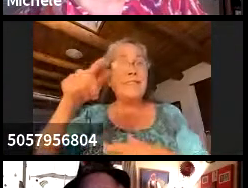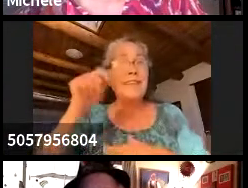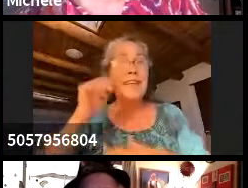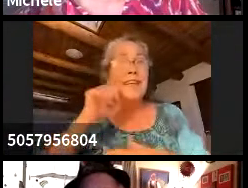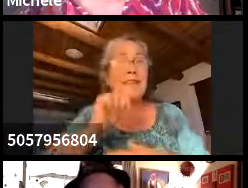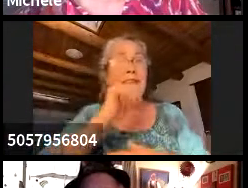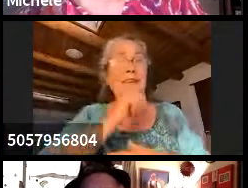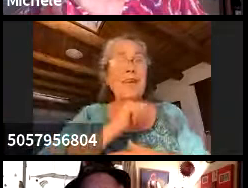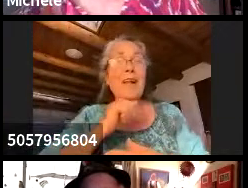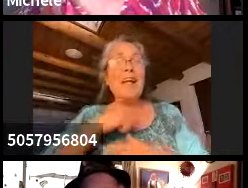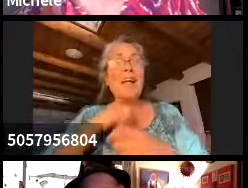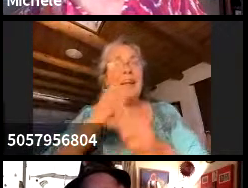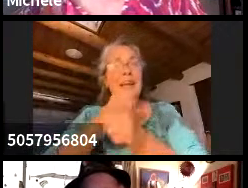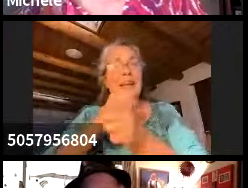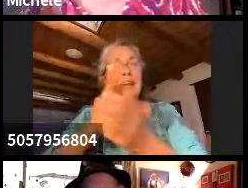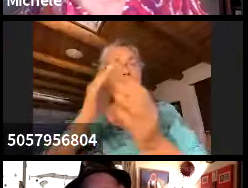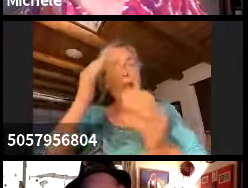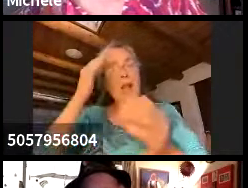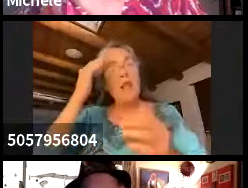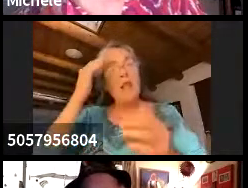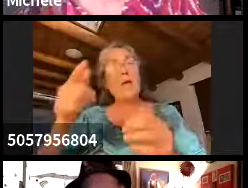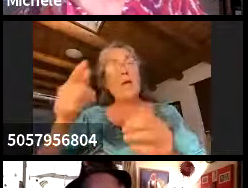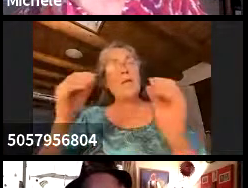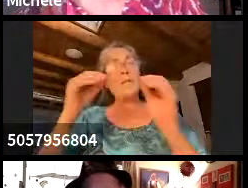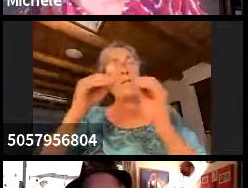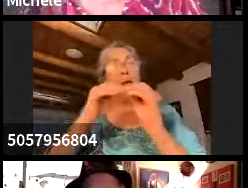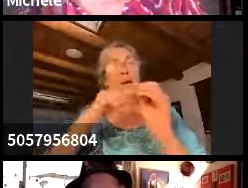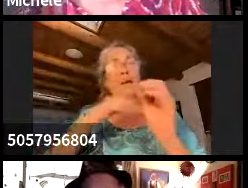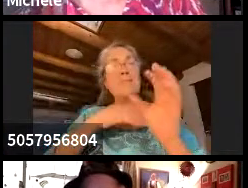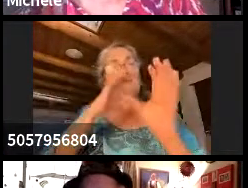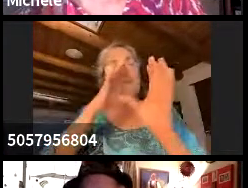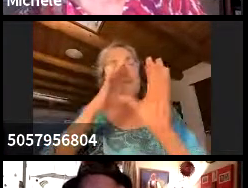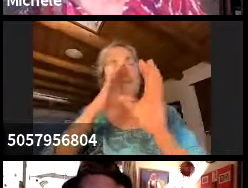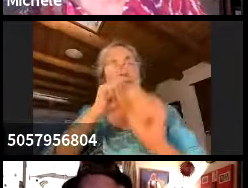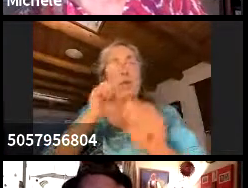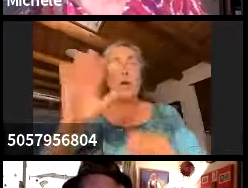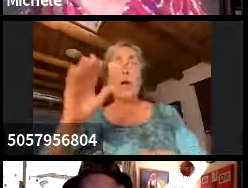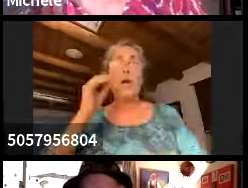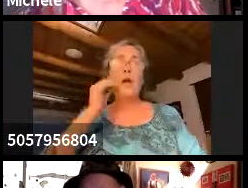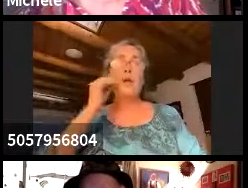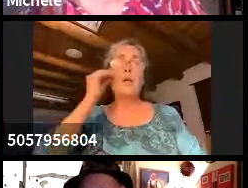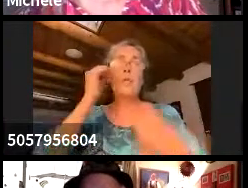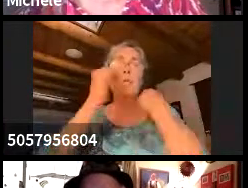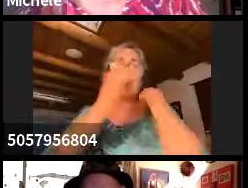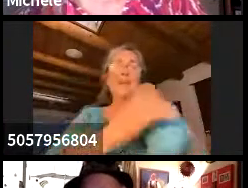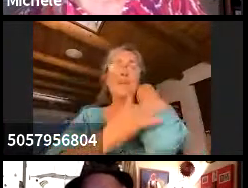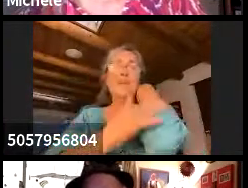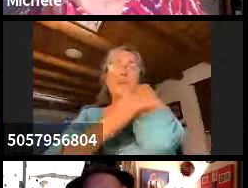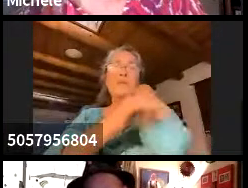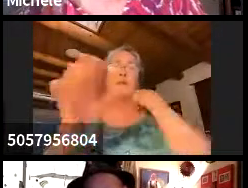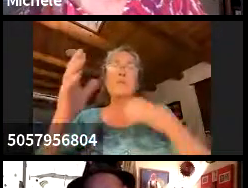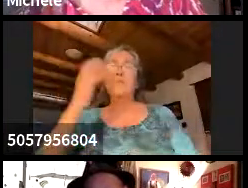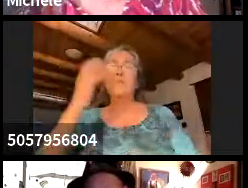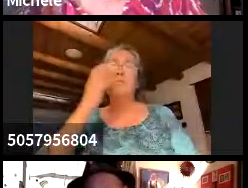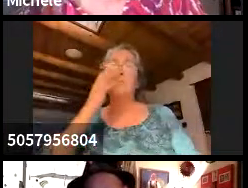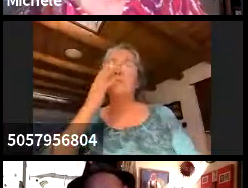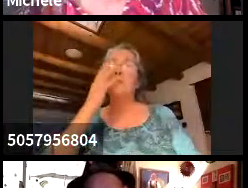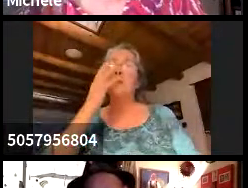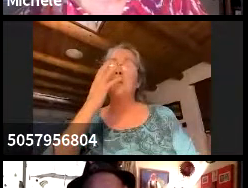who grew. I also grew up going to Deaf Institute as well, and so I was